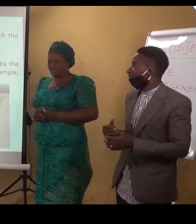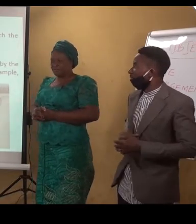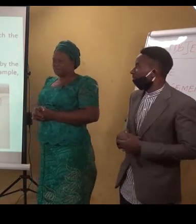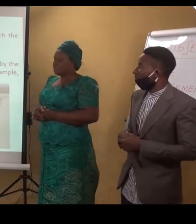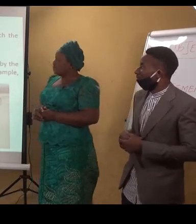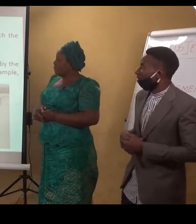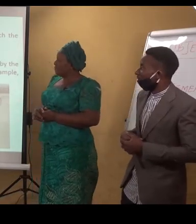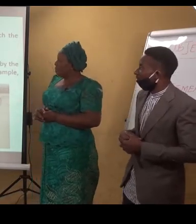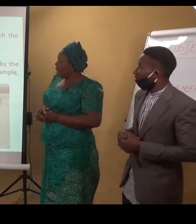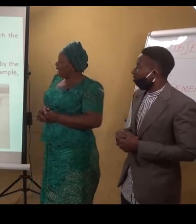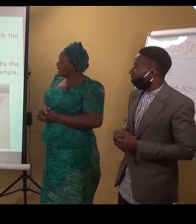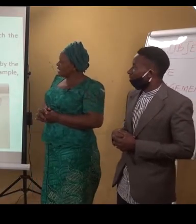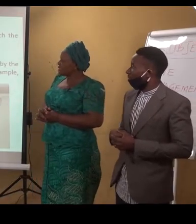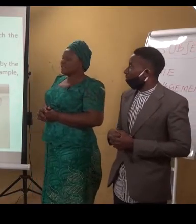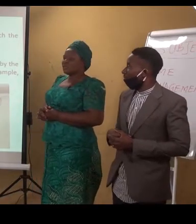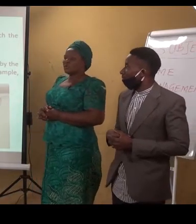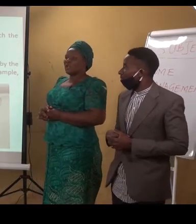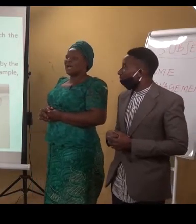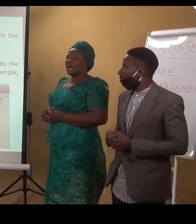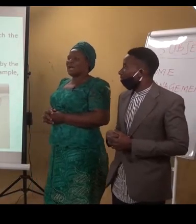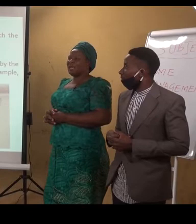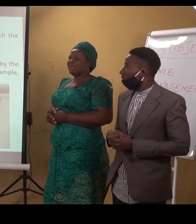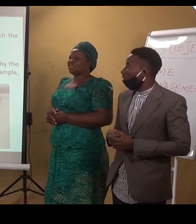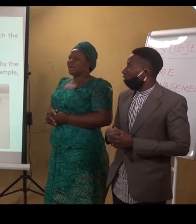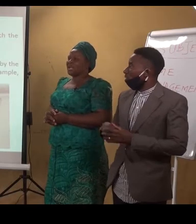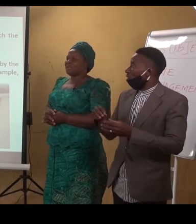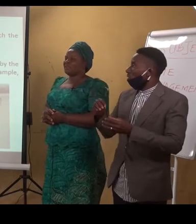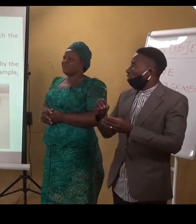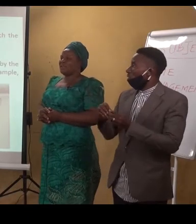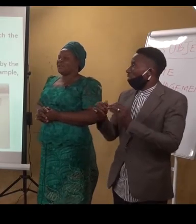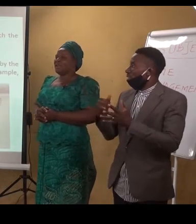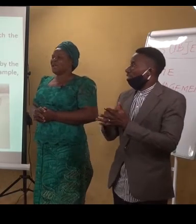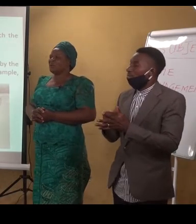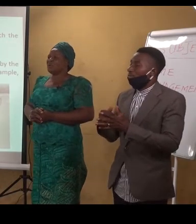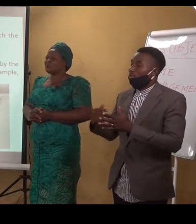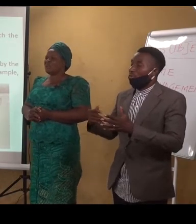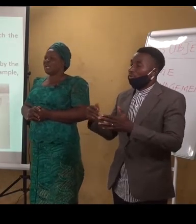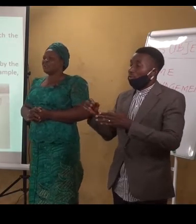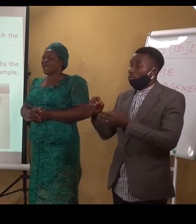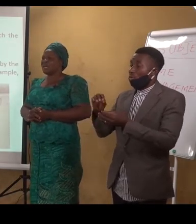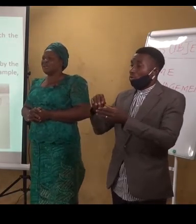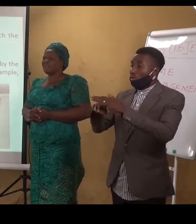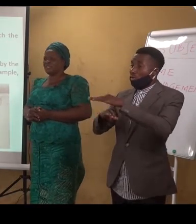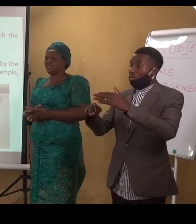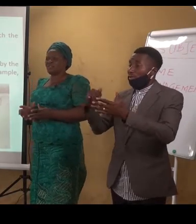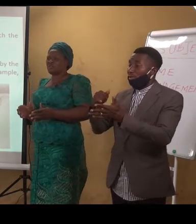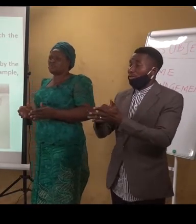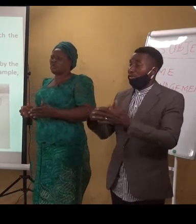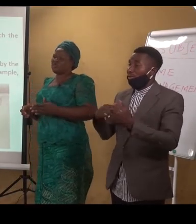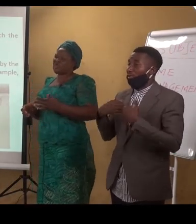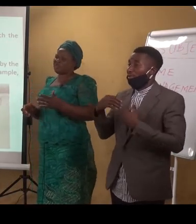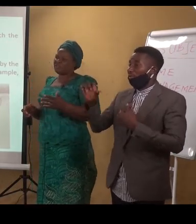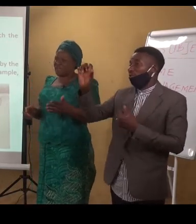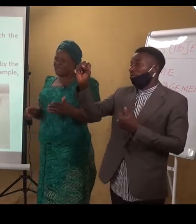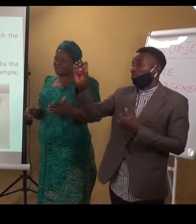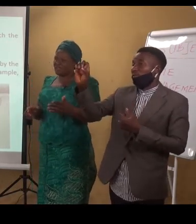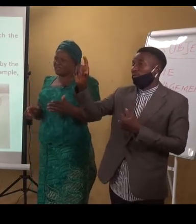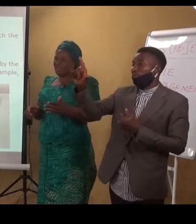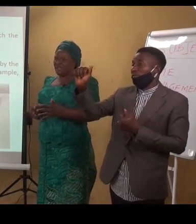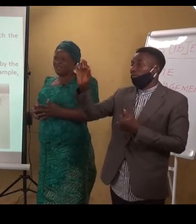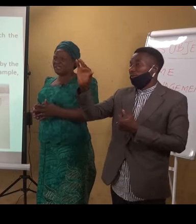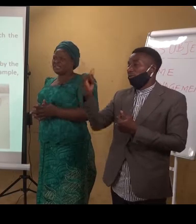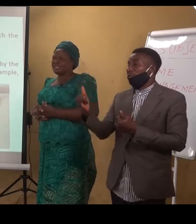drying. Number one is solar drying. Now, solar drying, it is different from ordinary